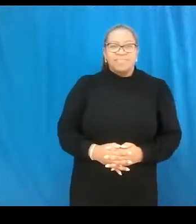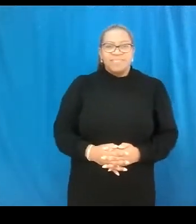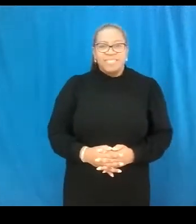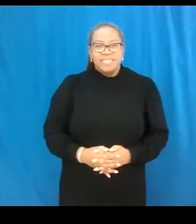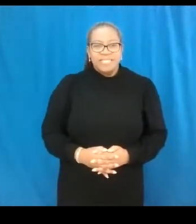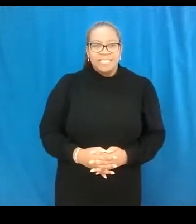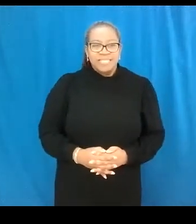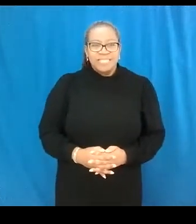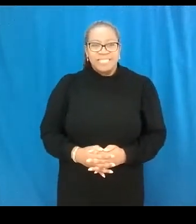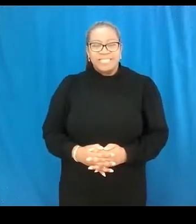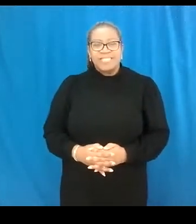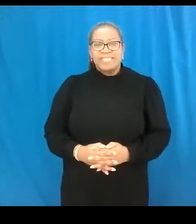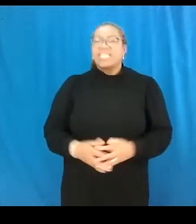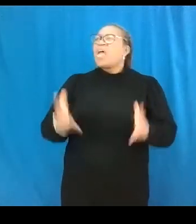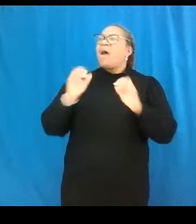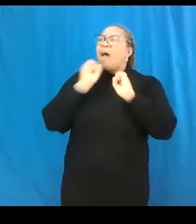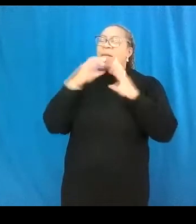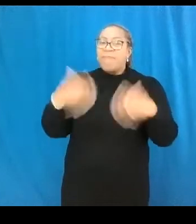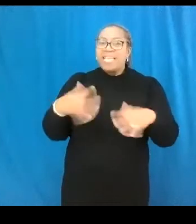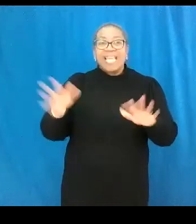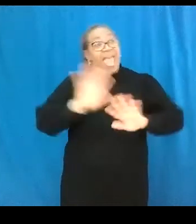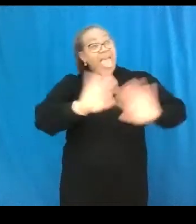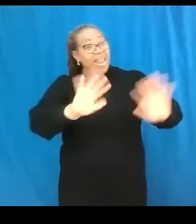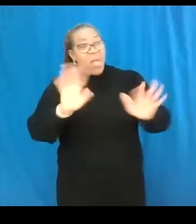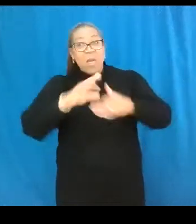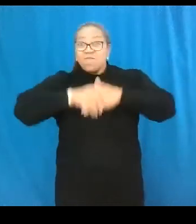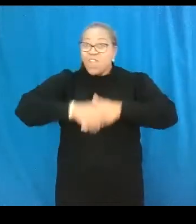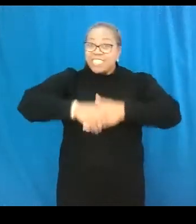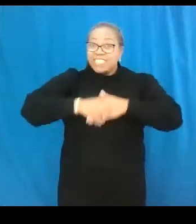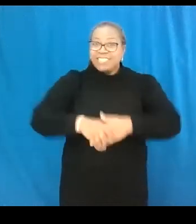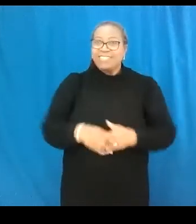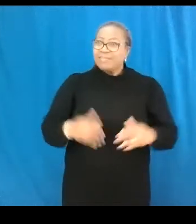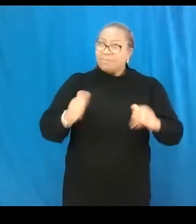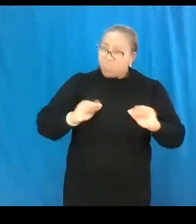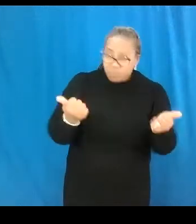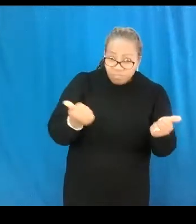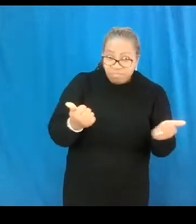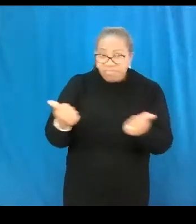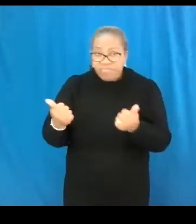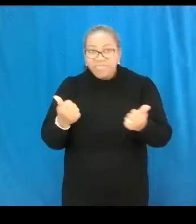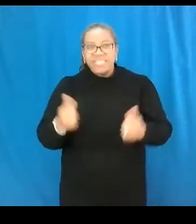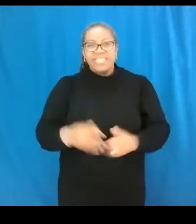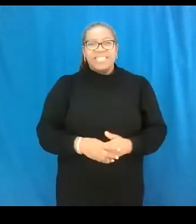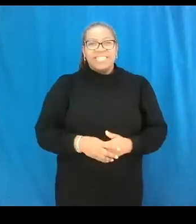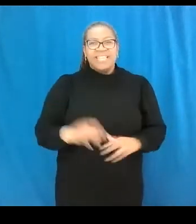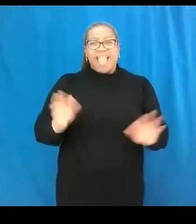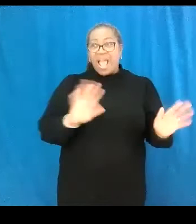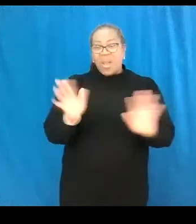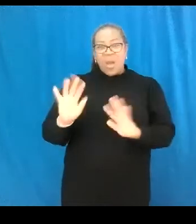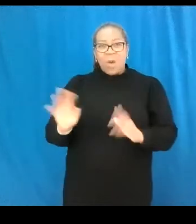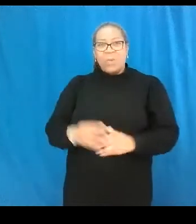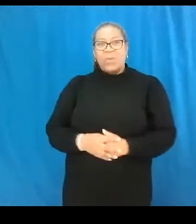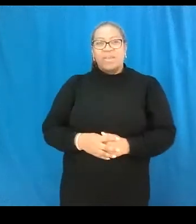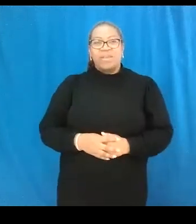Amazing. Thank you, Captain and Ryan. Hi, friends. How you doing? Hello,